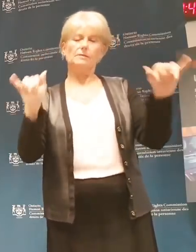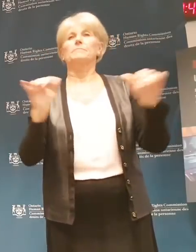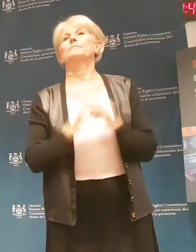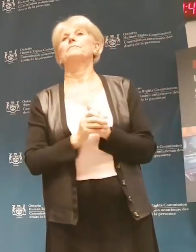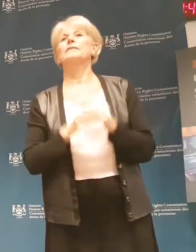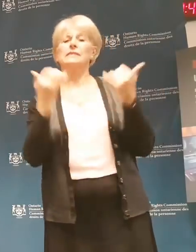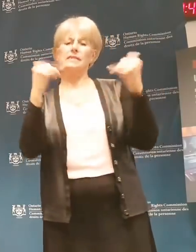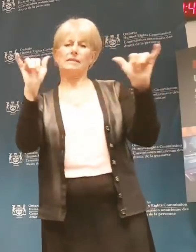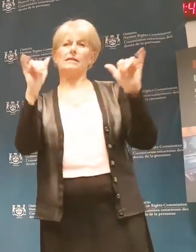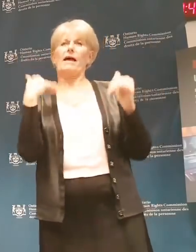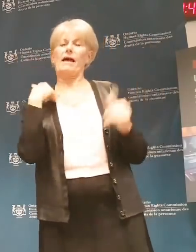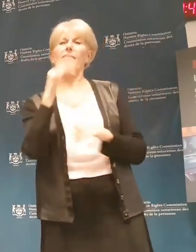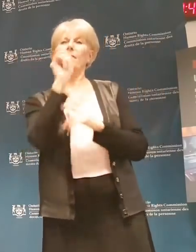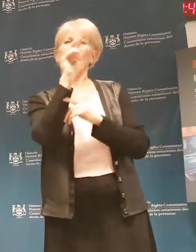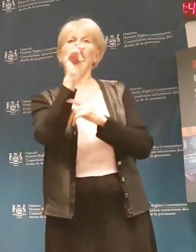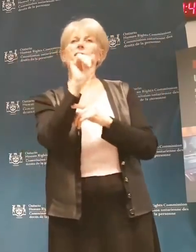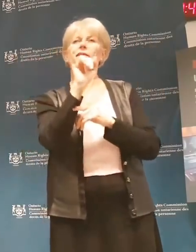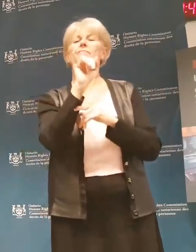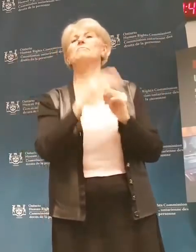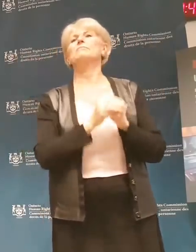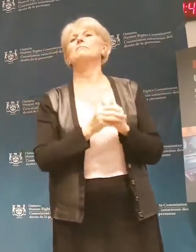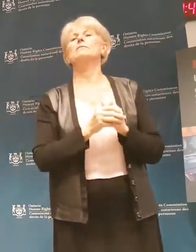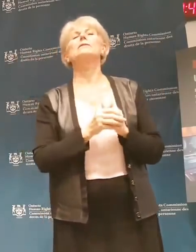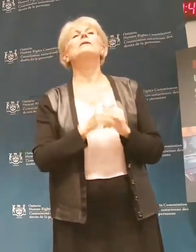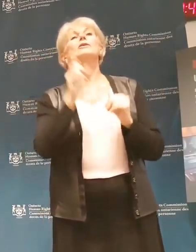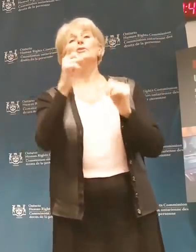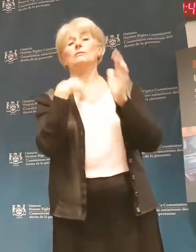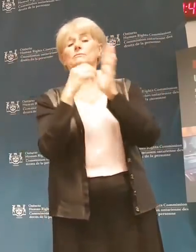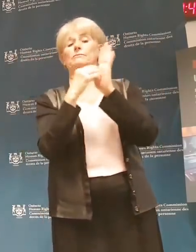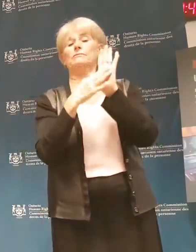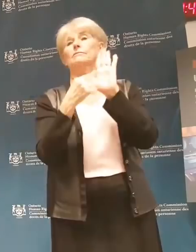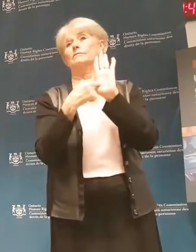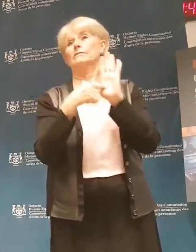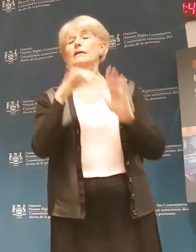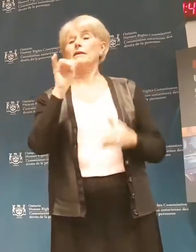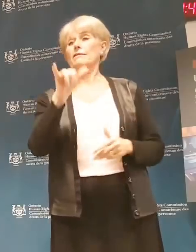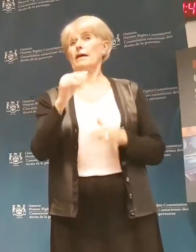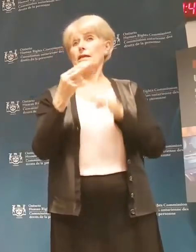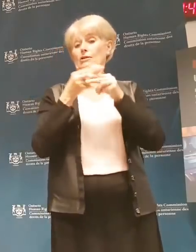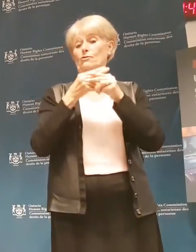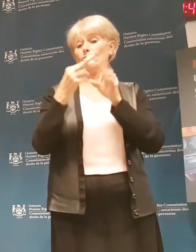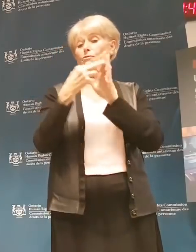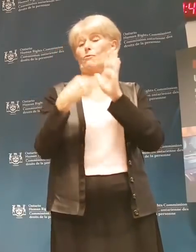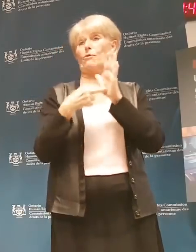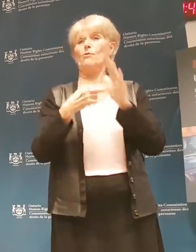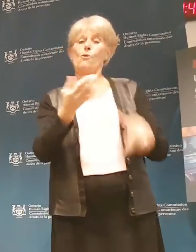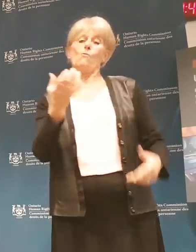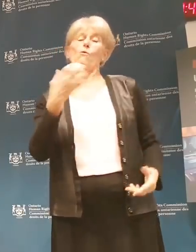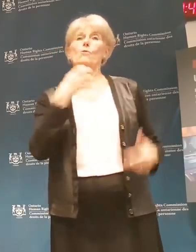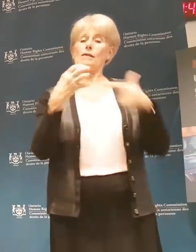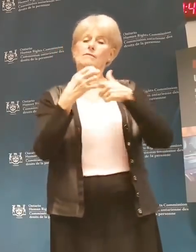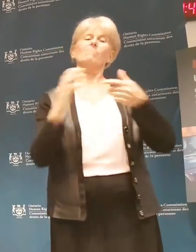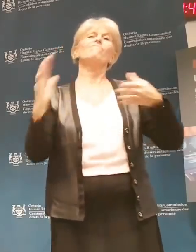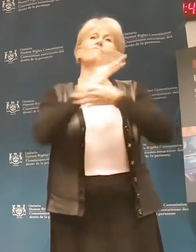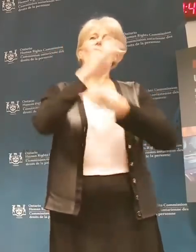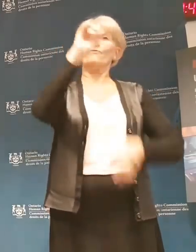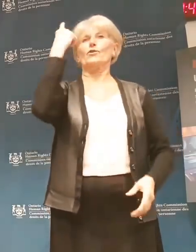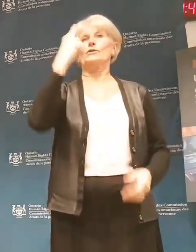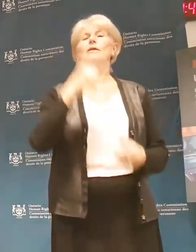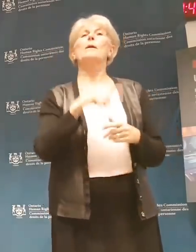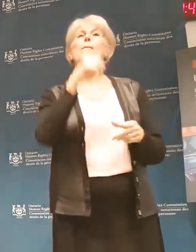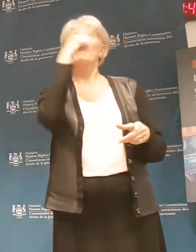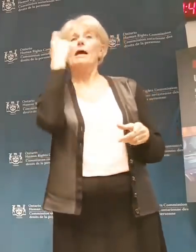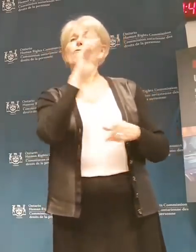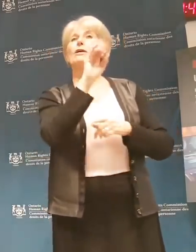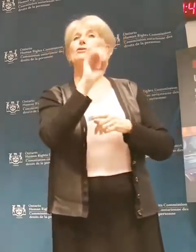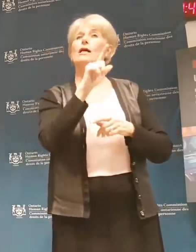to anti-Black racism, end quote. It should be noted that in this interim report, protests comes first. Black and racialized